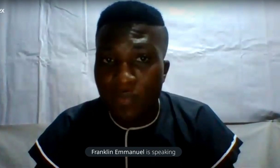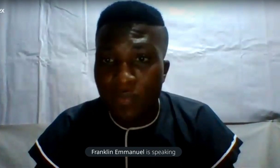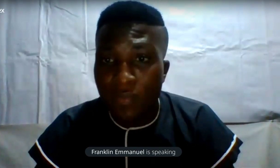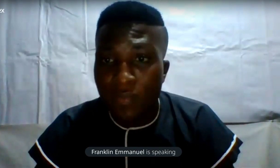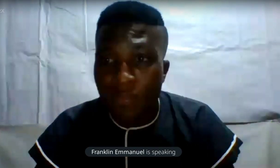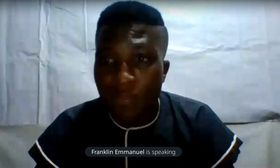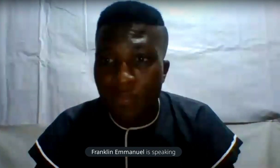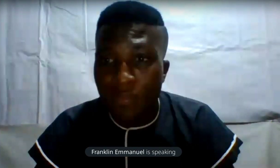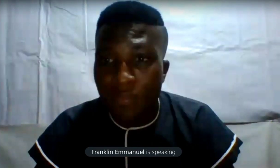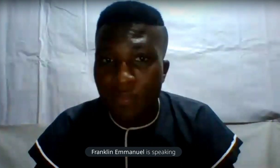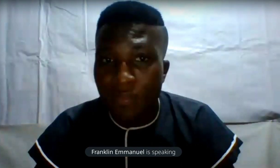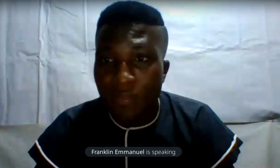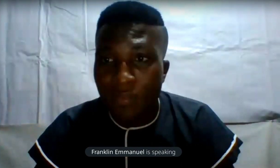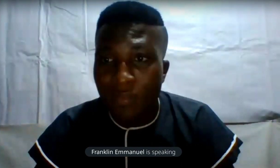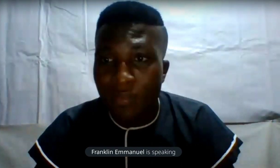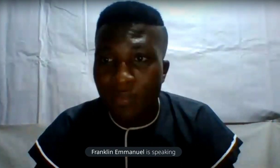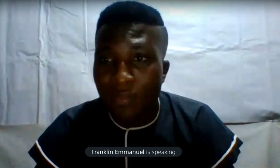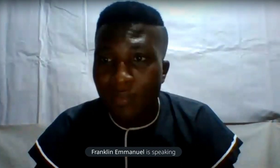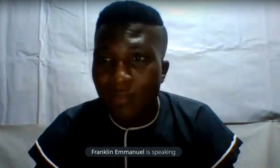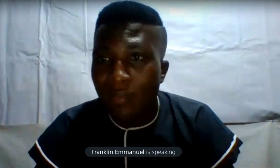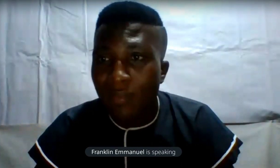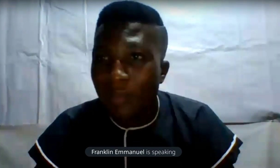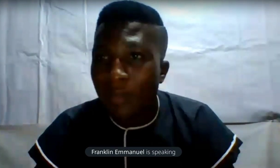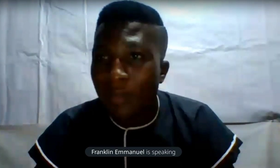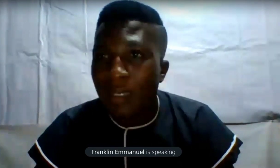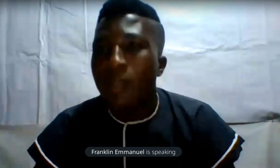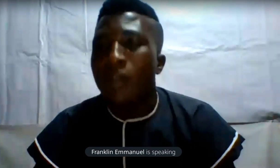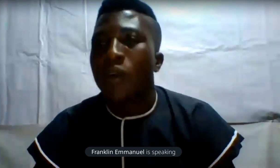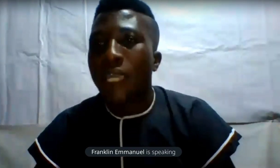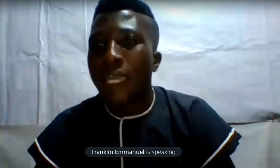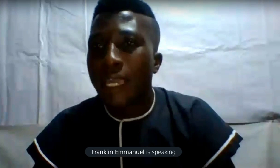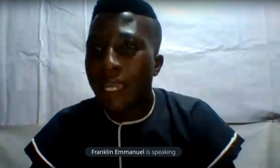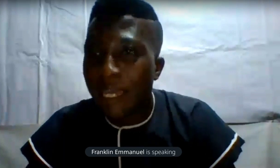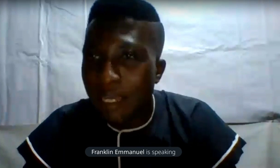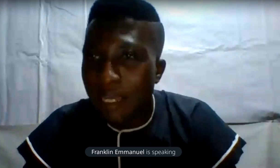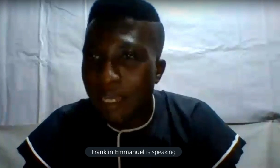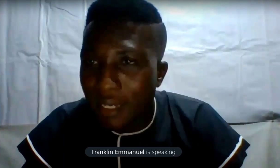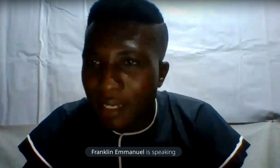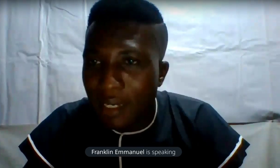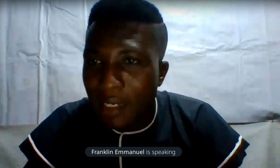on the roll. Okay. Thank you. Ada, can you unmute admin, please?